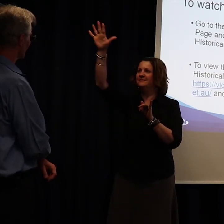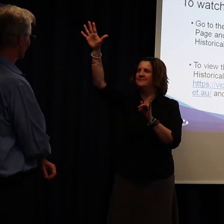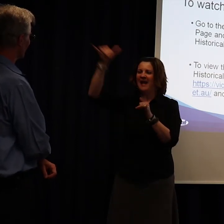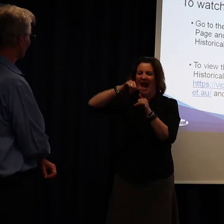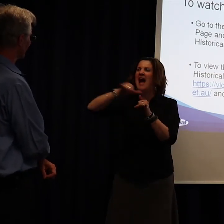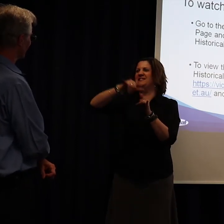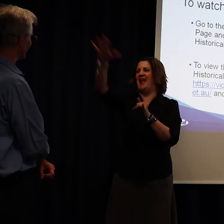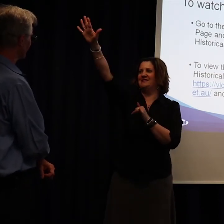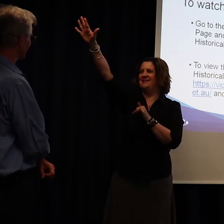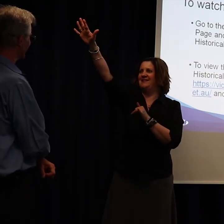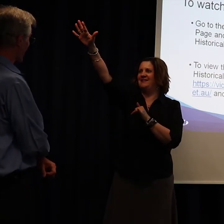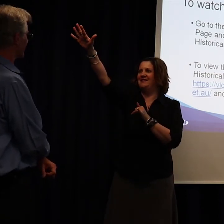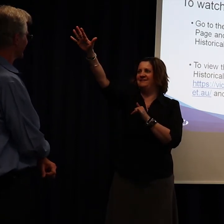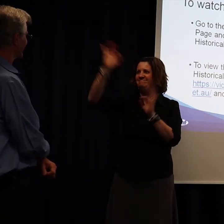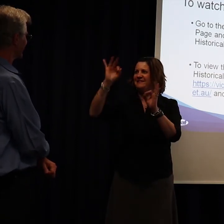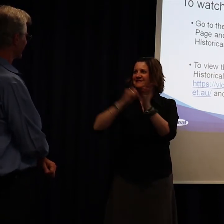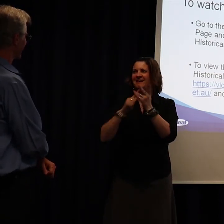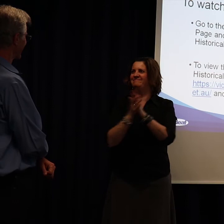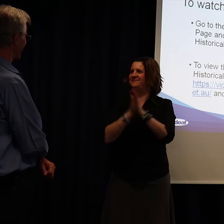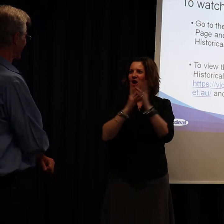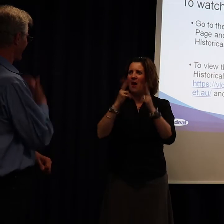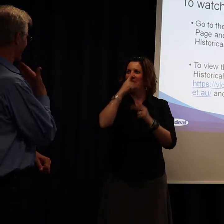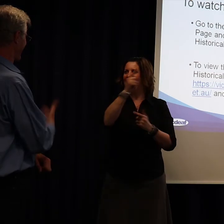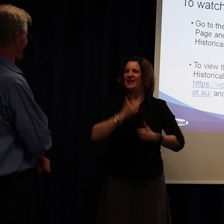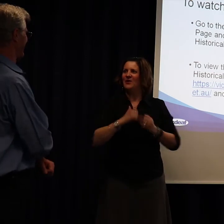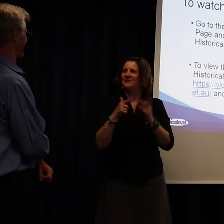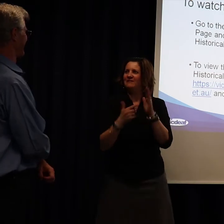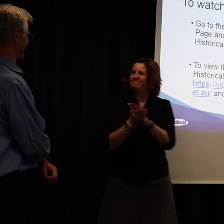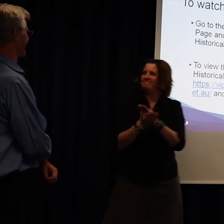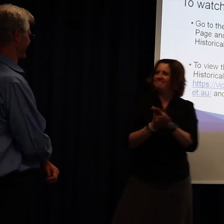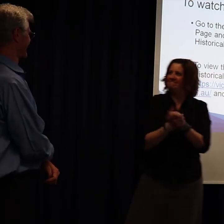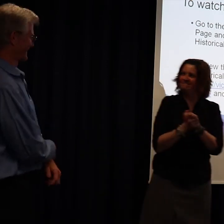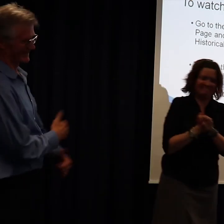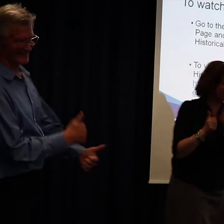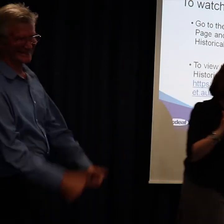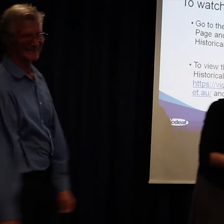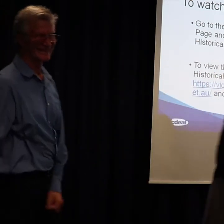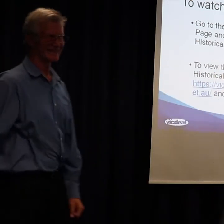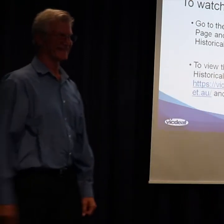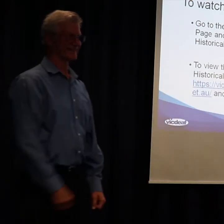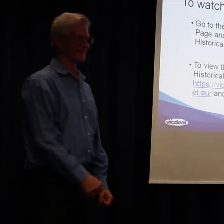also, I mean, that was a fantastic talk. It was really wonderful. So I hope everyone enjoyed it. Congratulations.